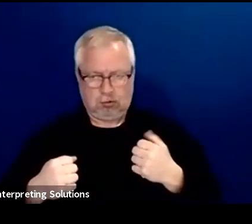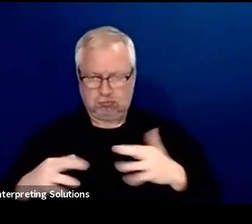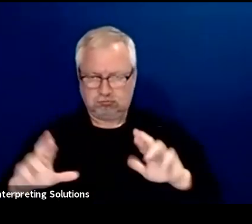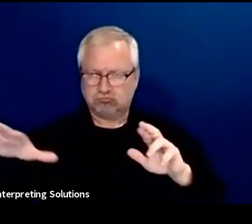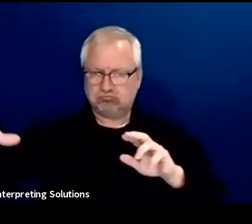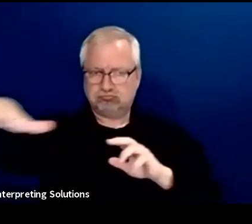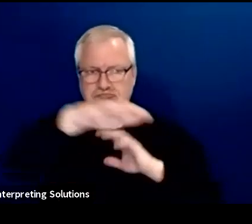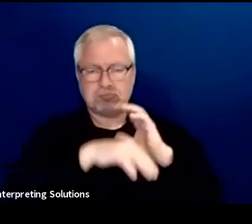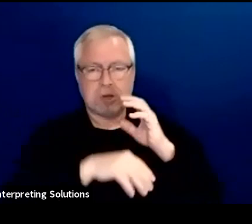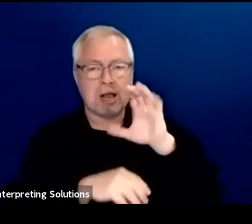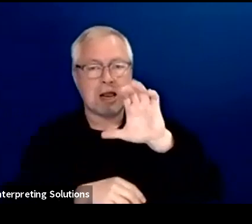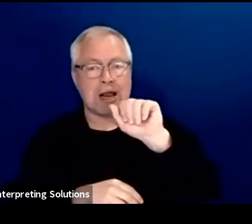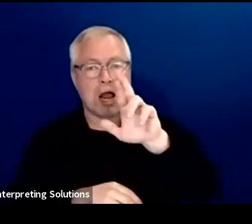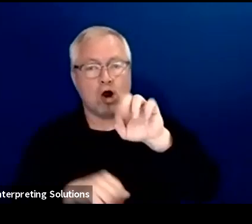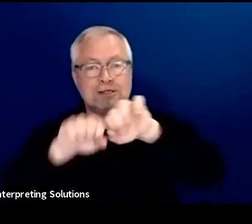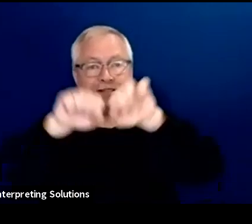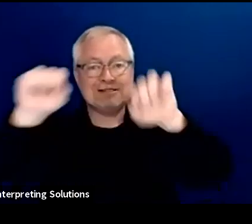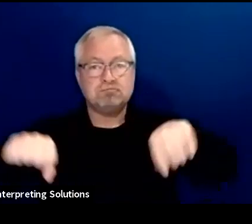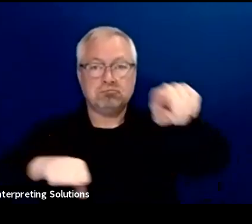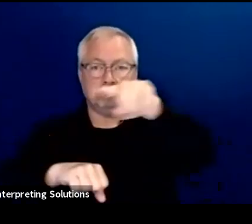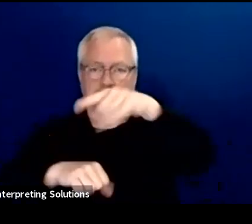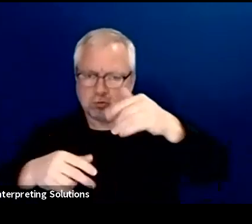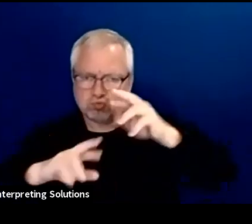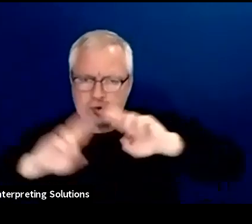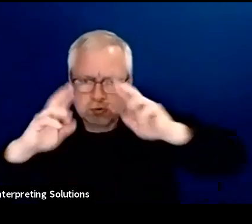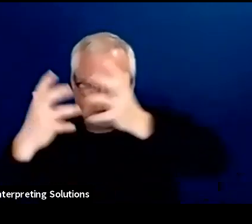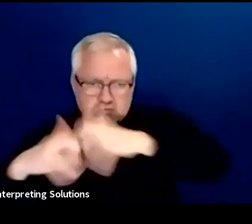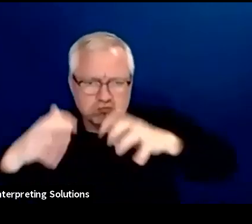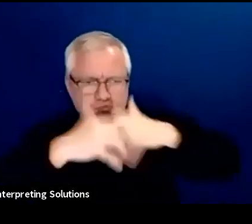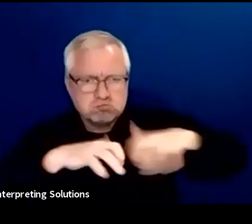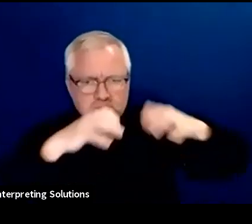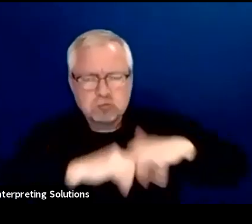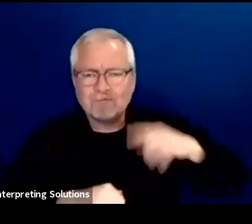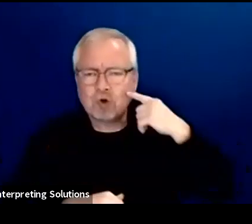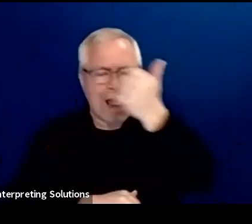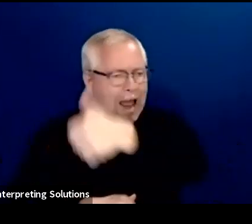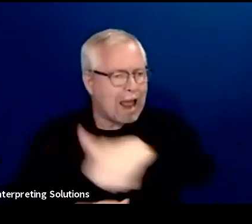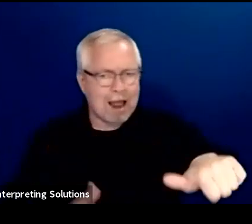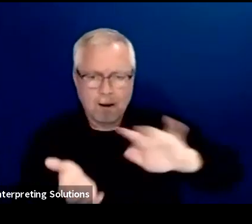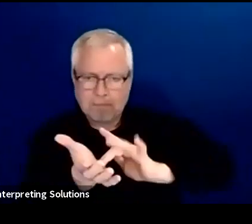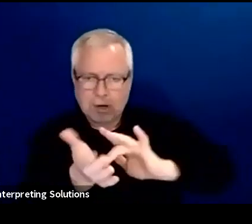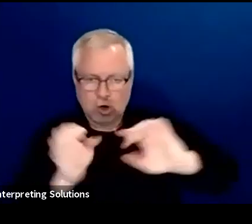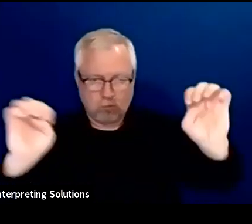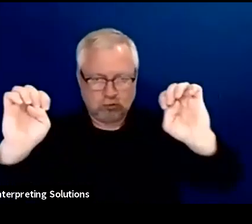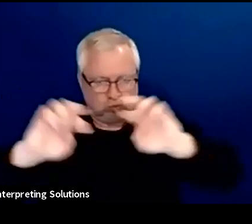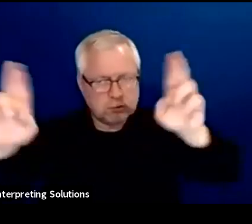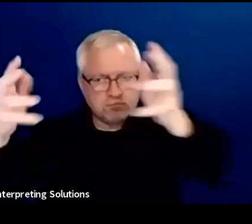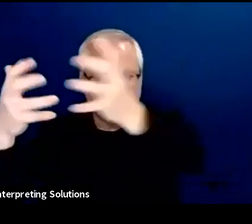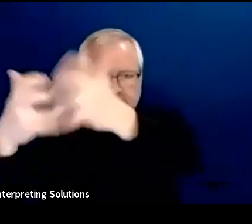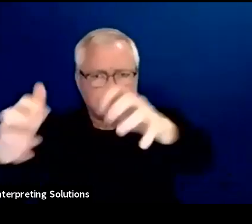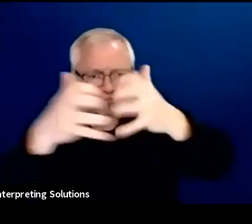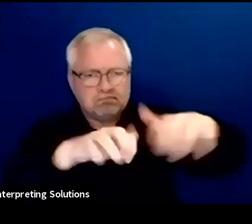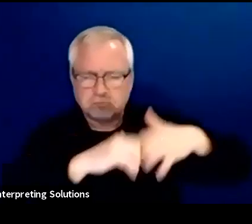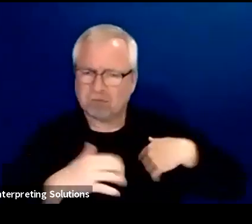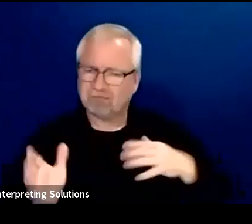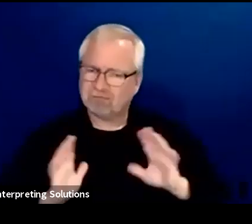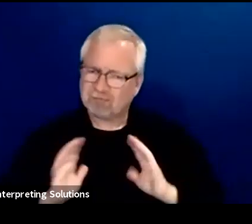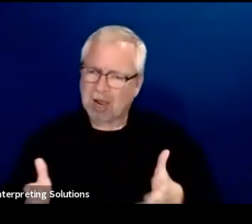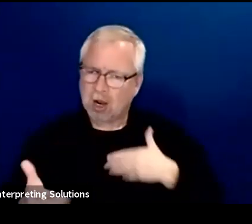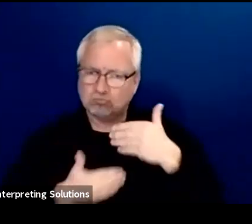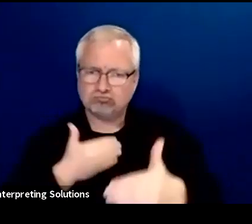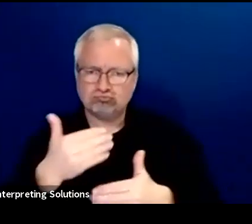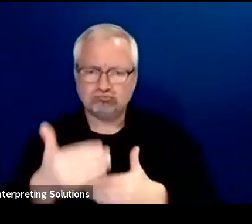patients experiencing any medical emergencies. So thank you very much for your attention to those important public